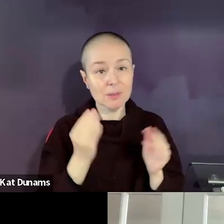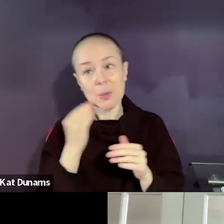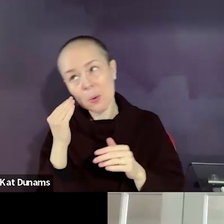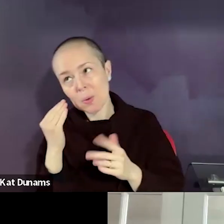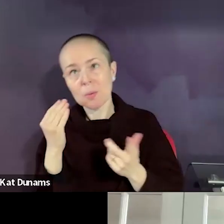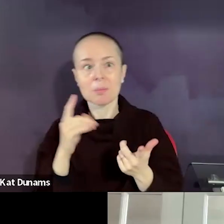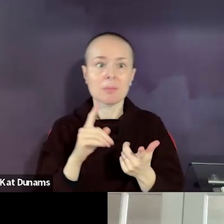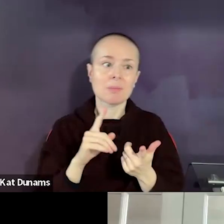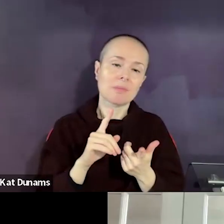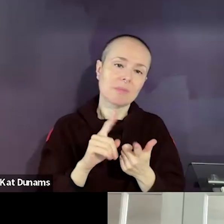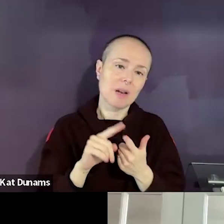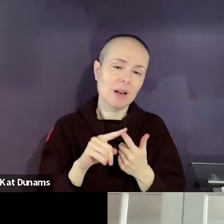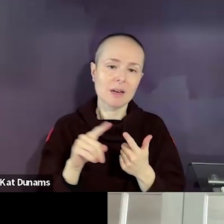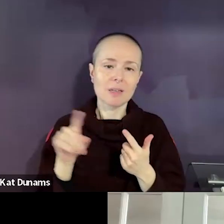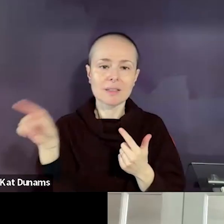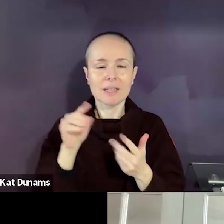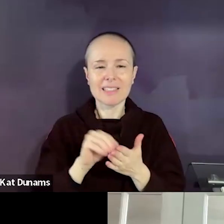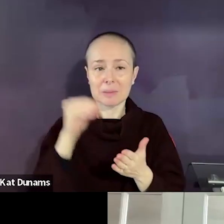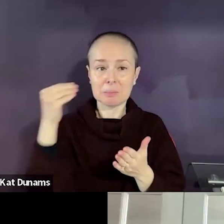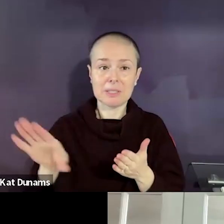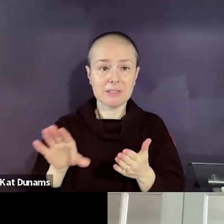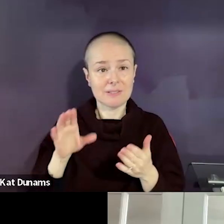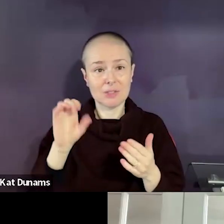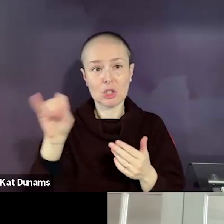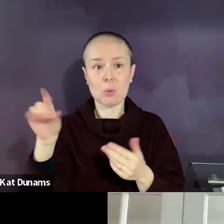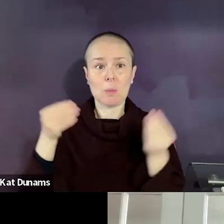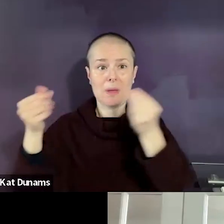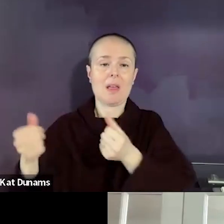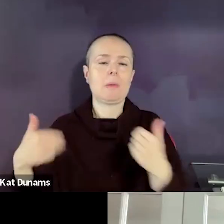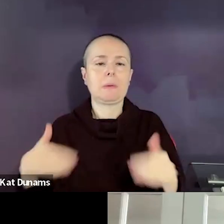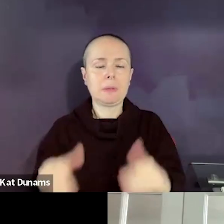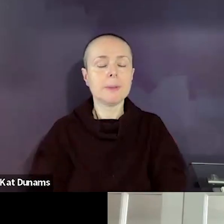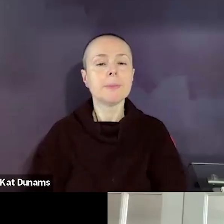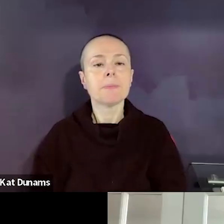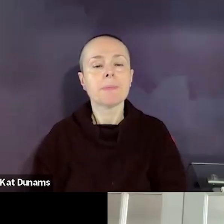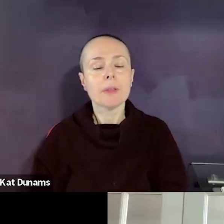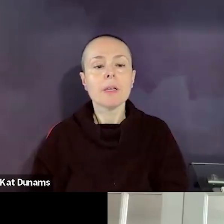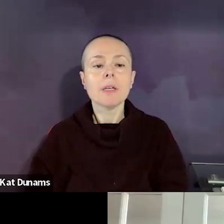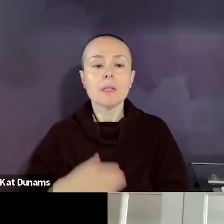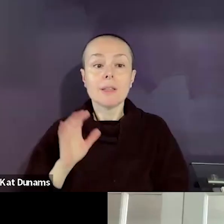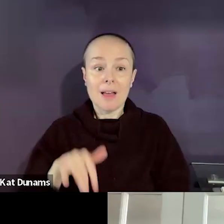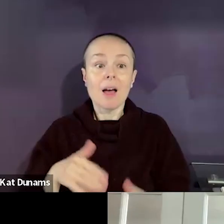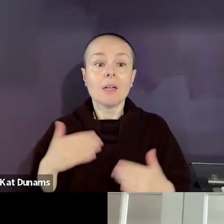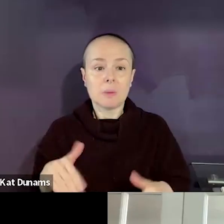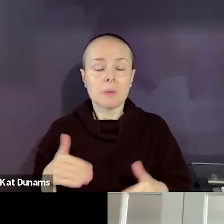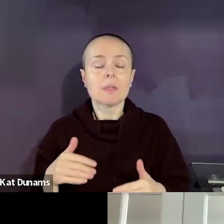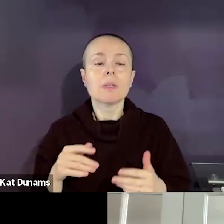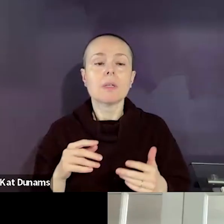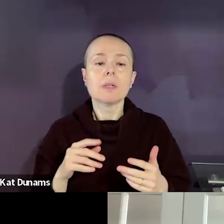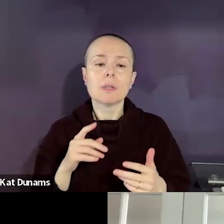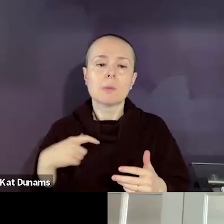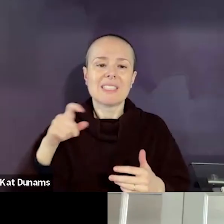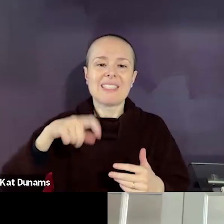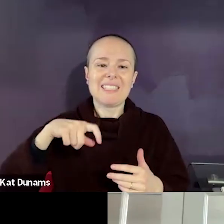in very expensive studios in the city. So due to this, we found ourselves